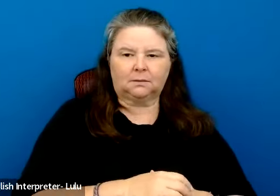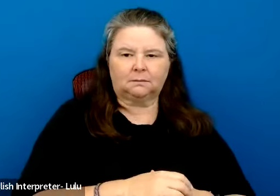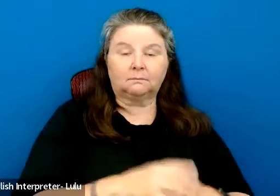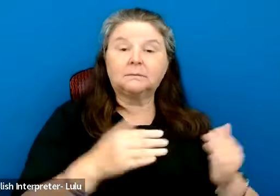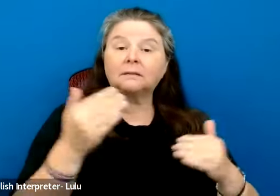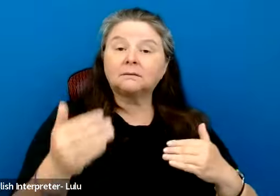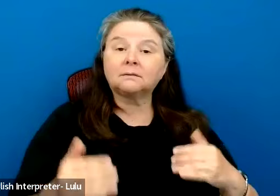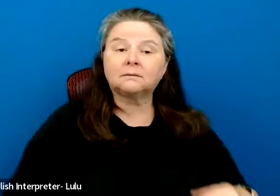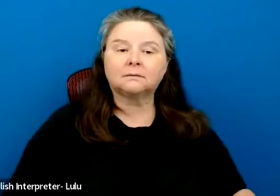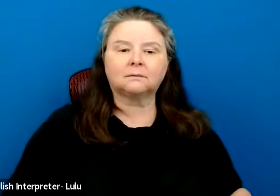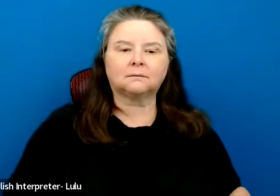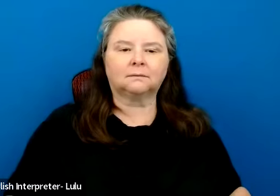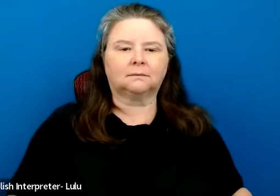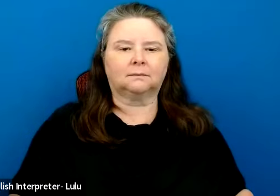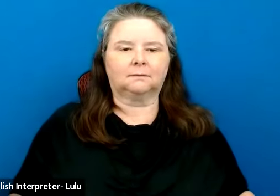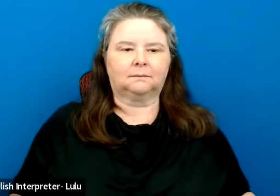slide.